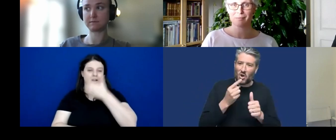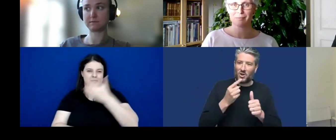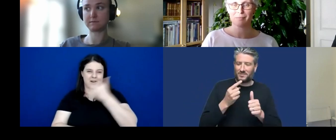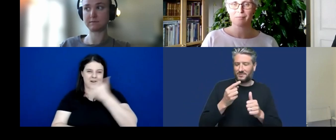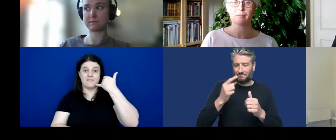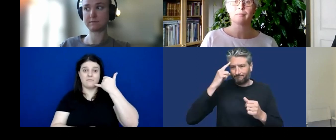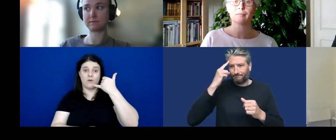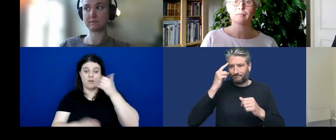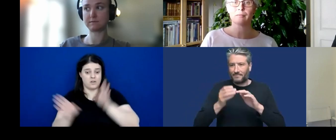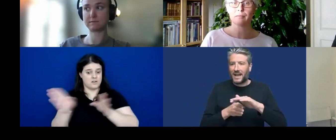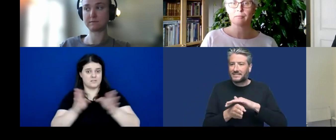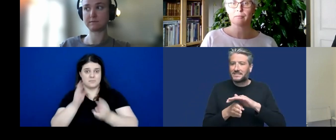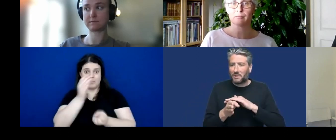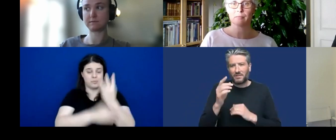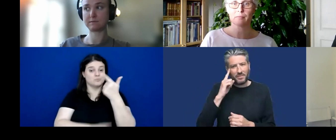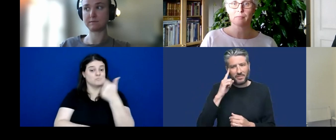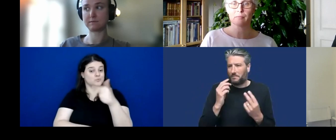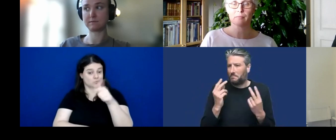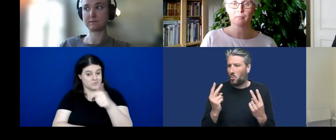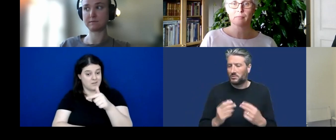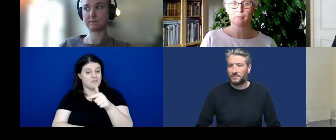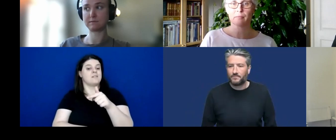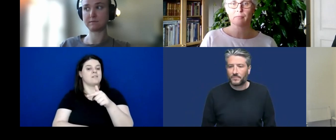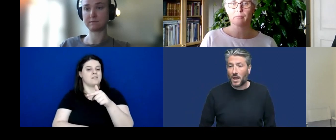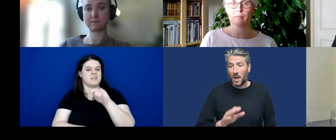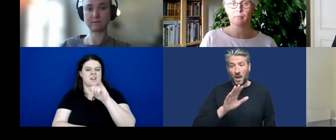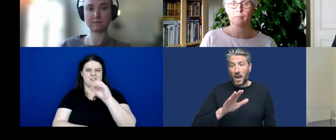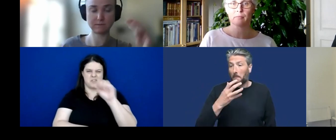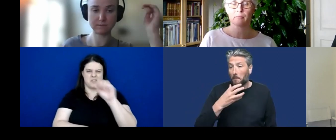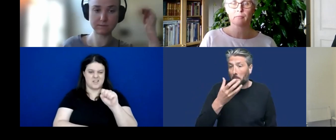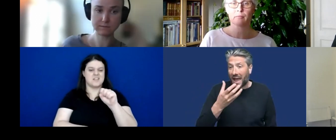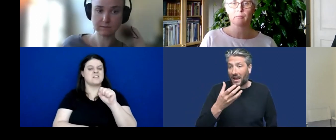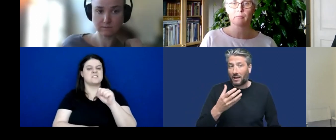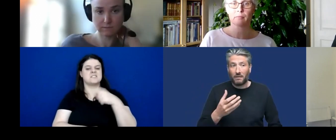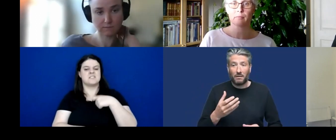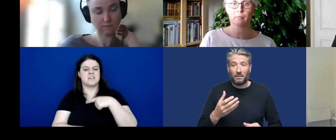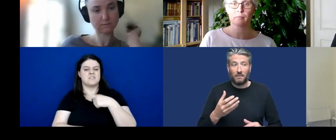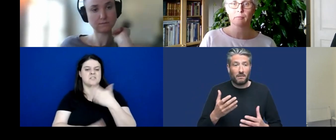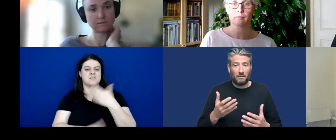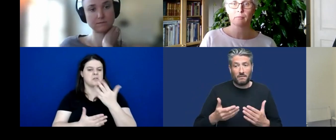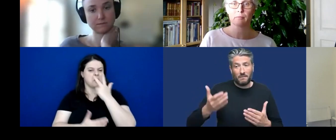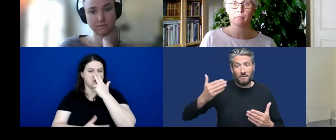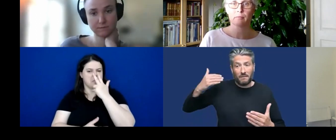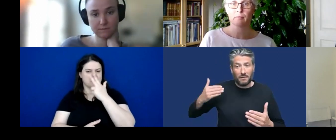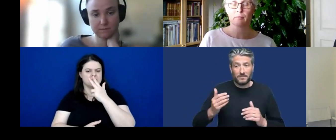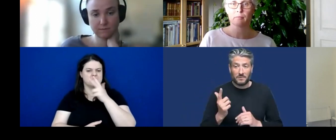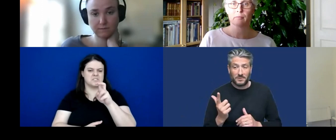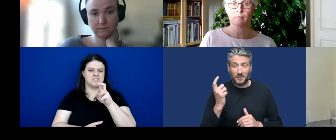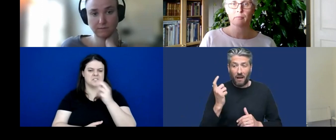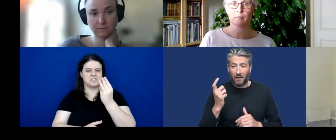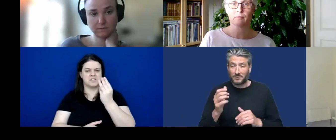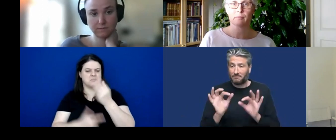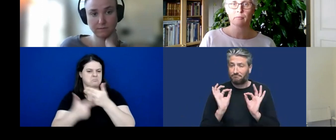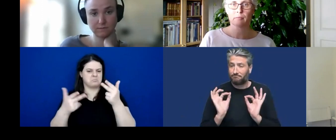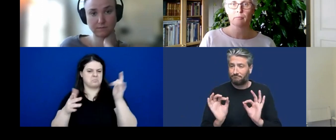only, I think, in iOS, I think 5 or 3 or something like that, that they got voiceover in. So